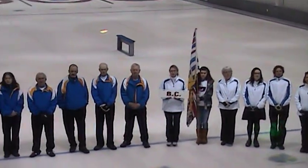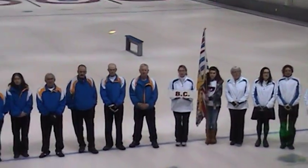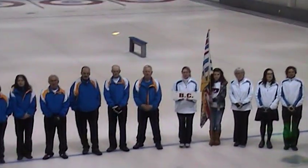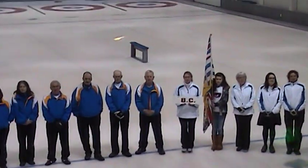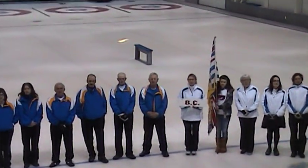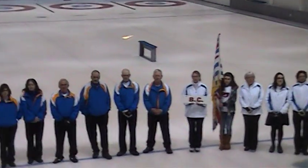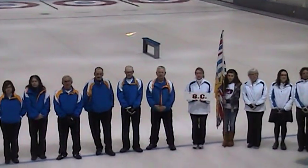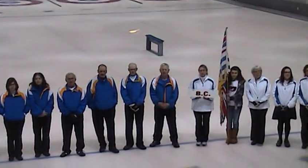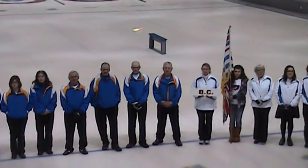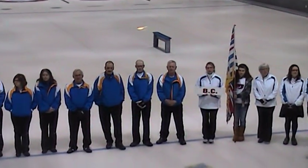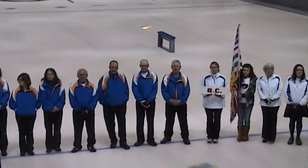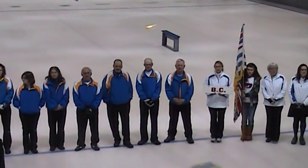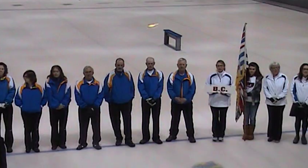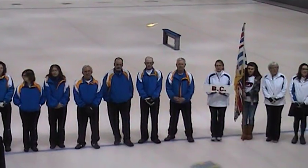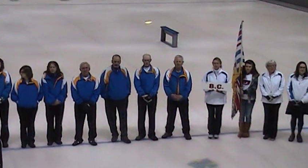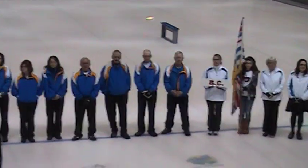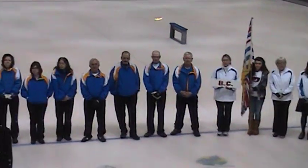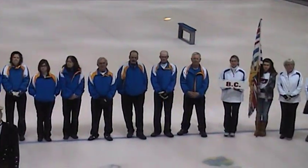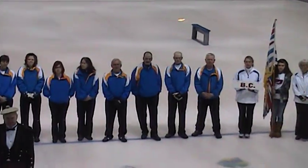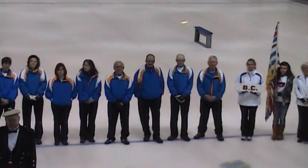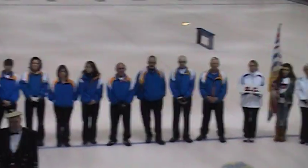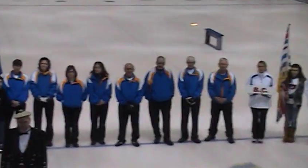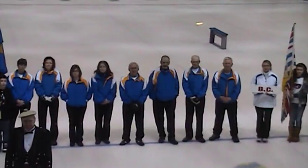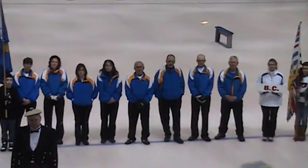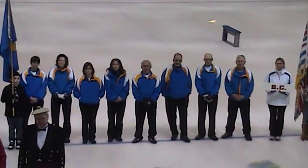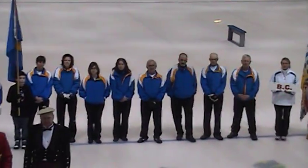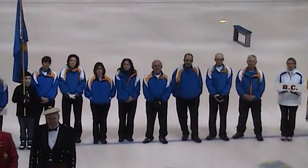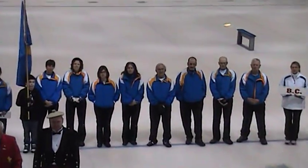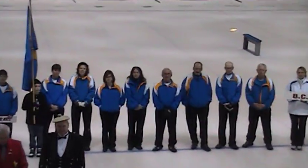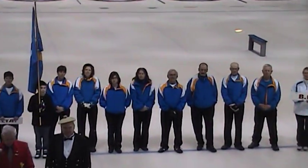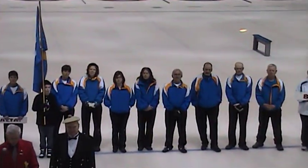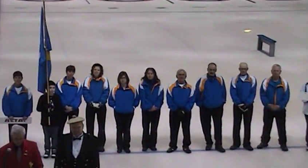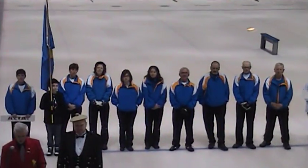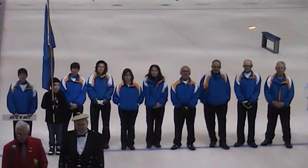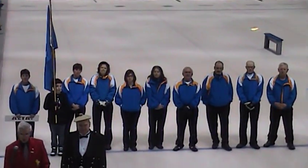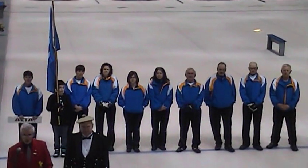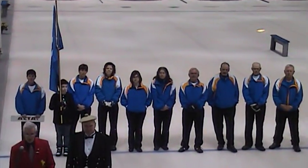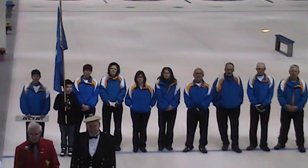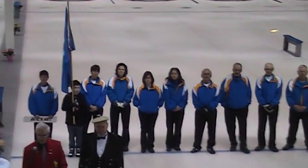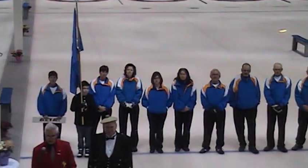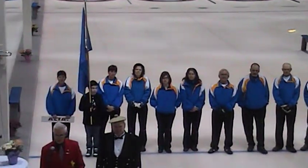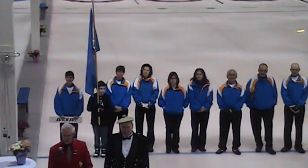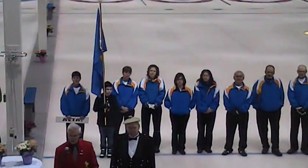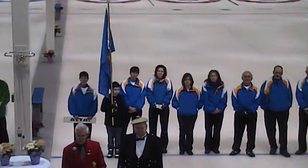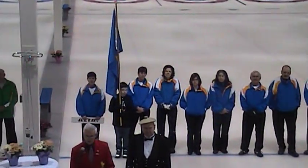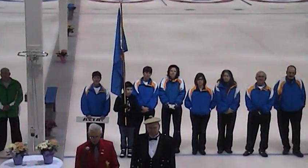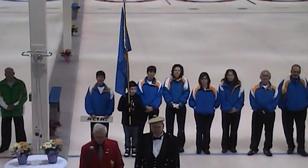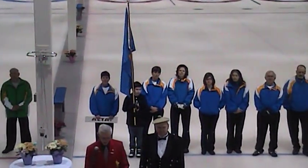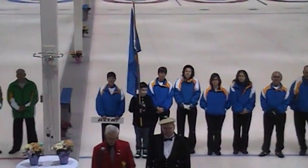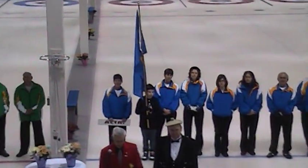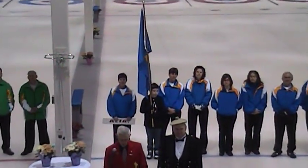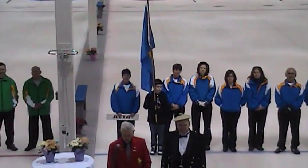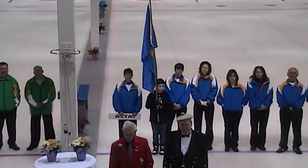Columbia Deaf Sports Federation, and serves as a qualifier for the